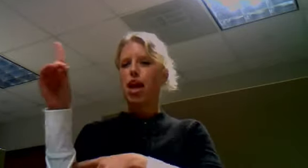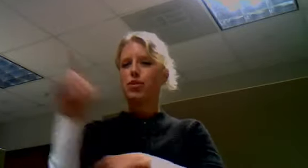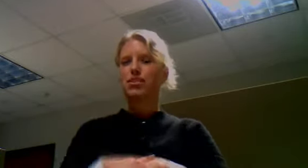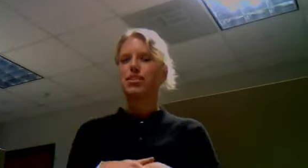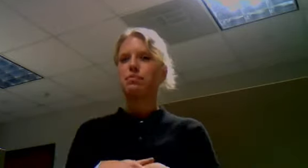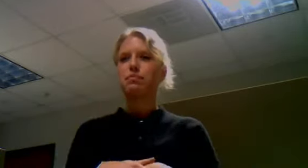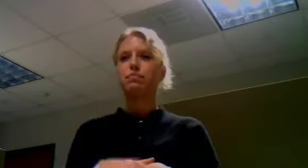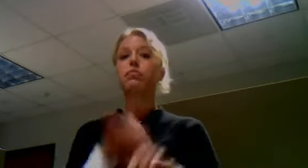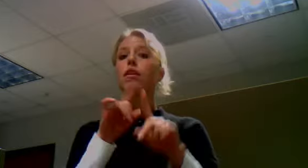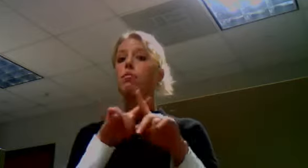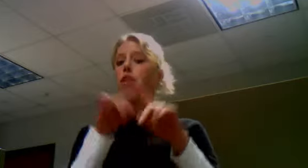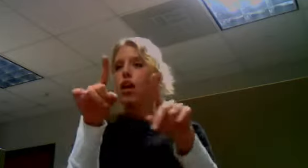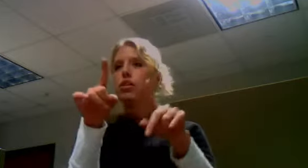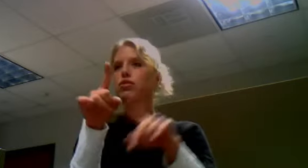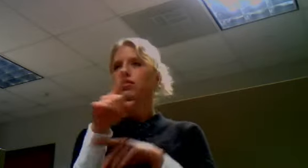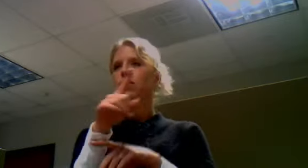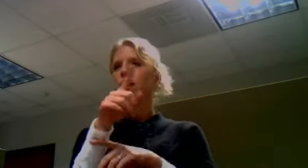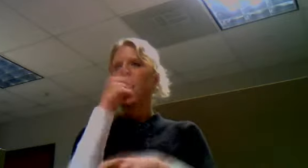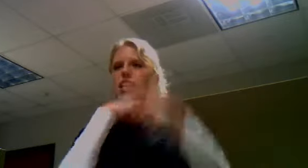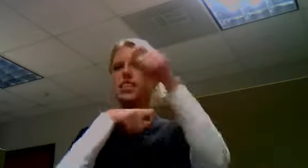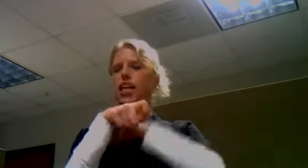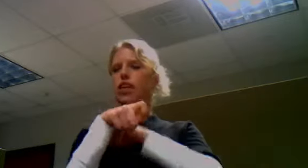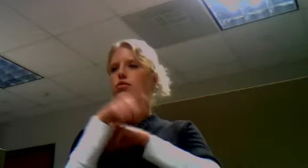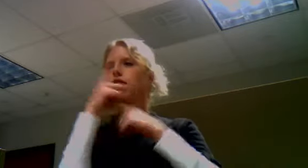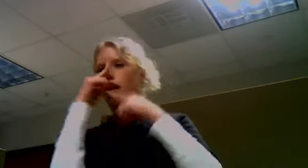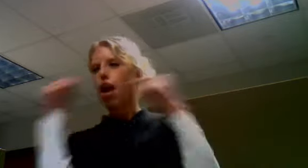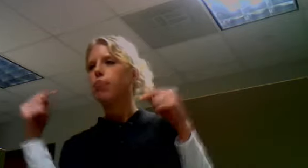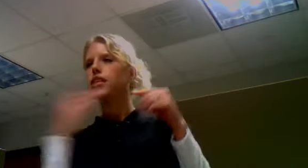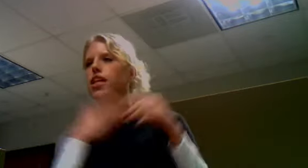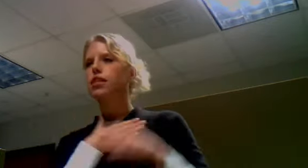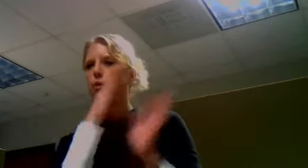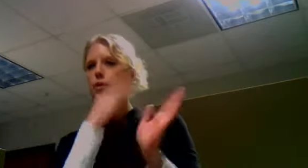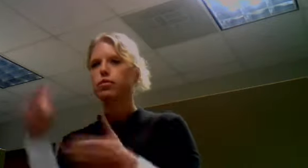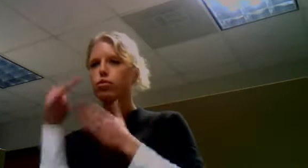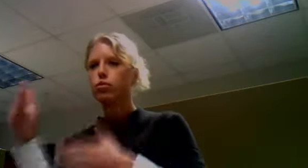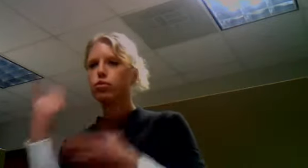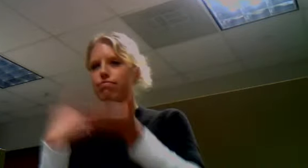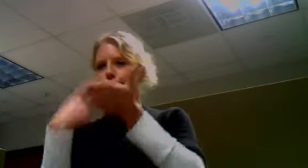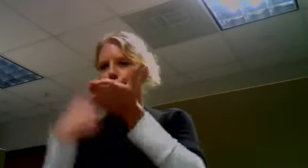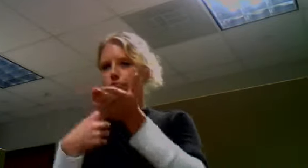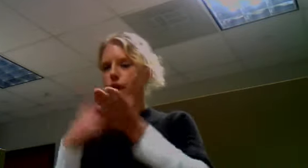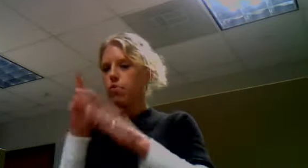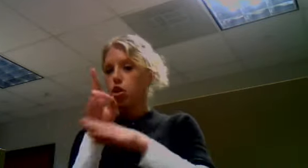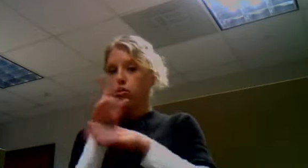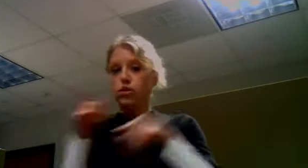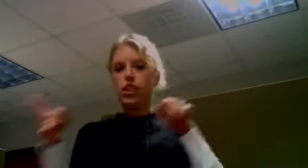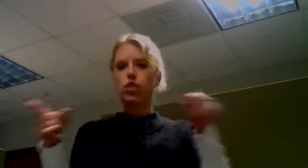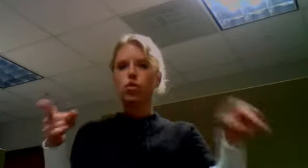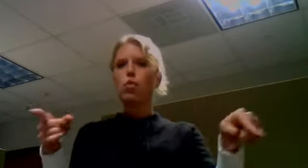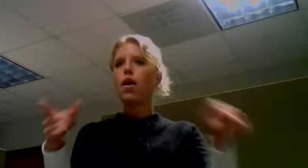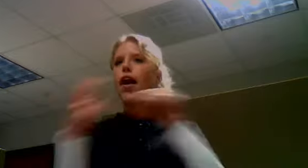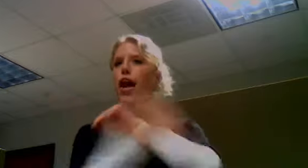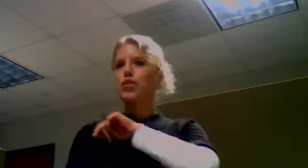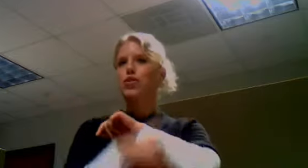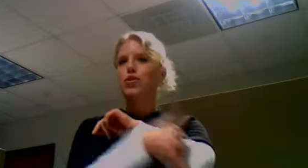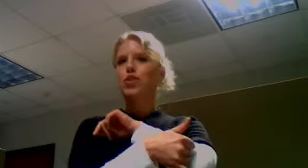Actually, exactly the opposite is what I'm going to do. I'm going to use these two countries to make an economic argument